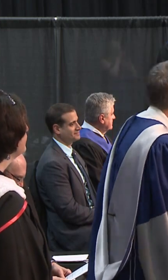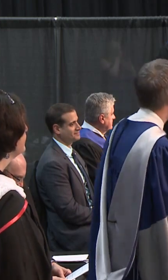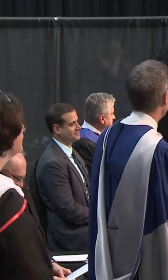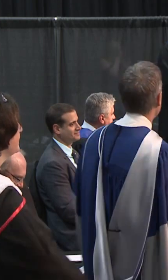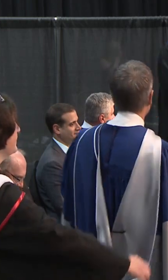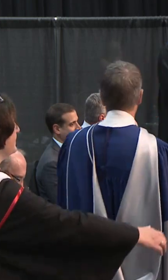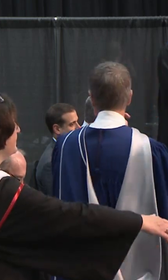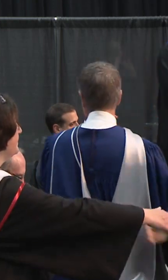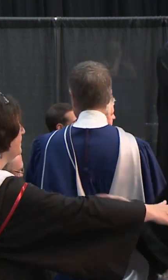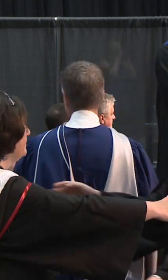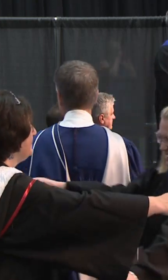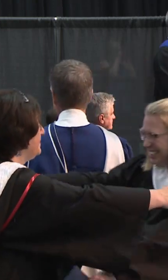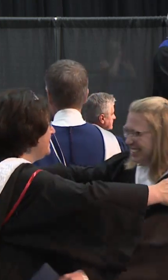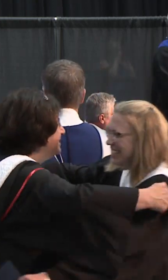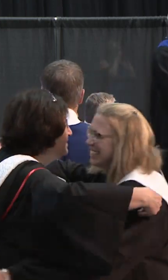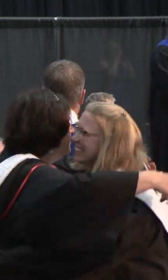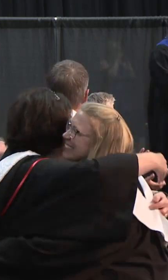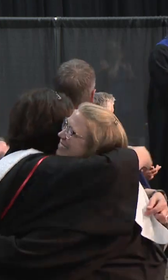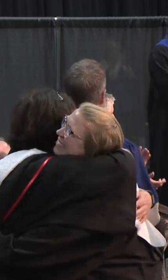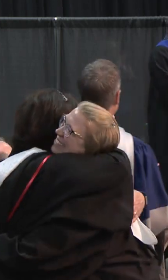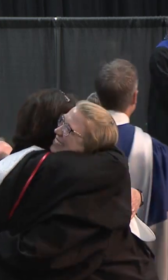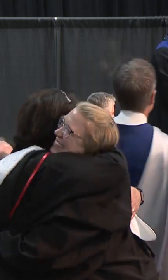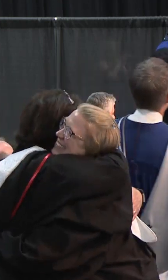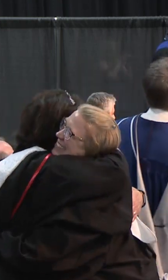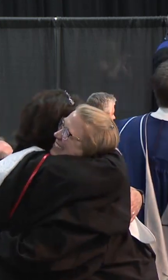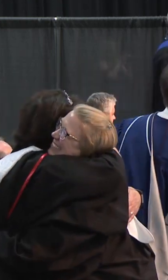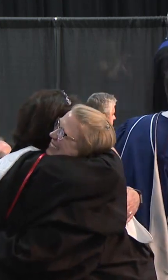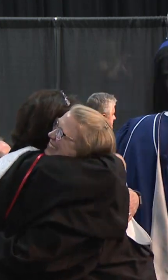With honors, Ashley Earle.